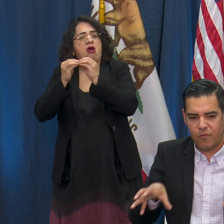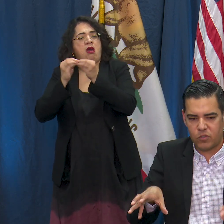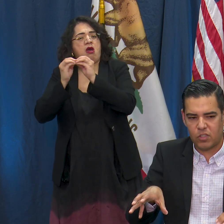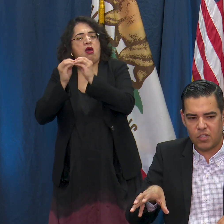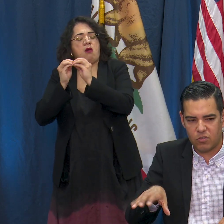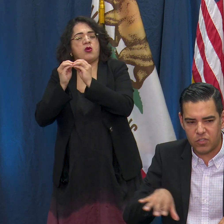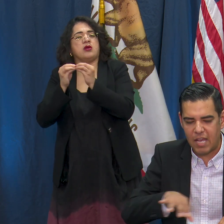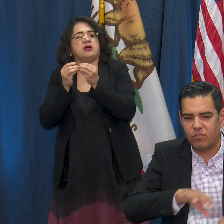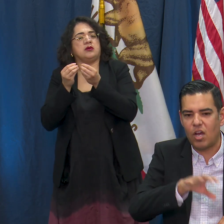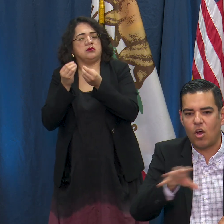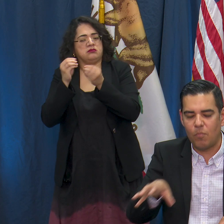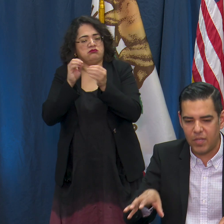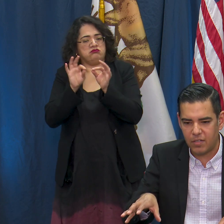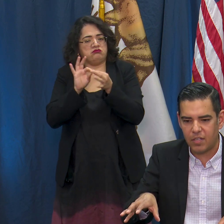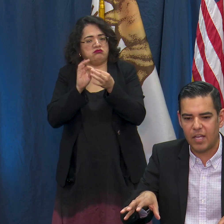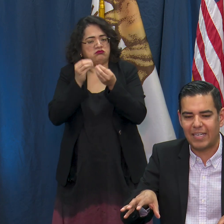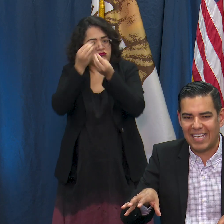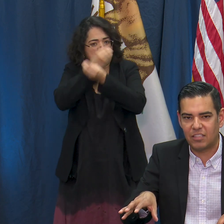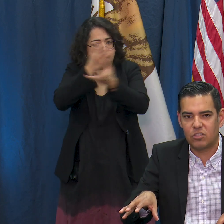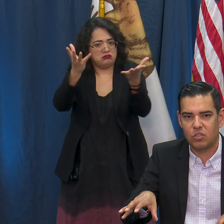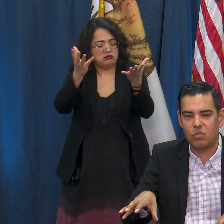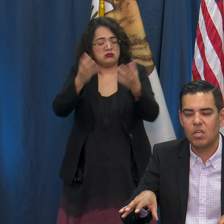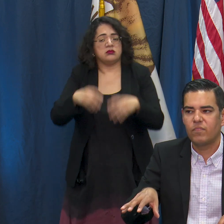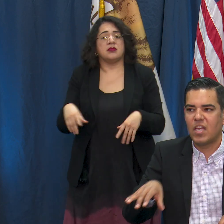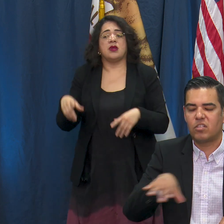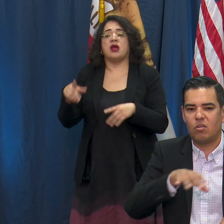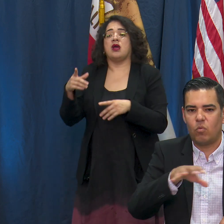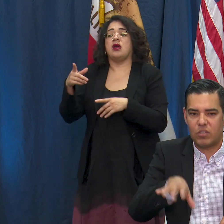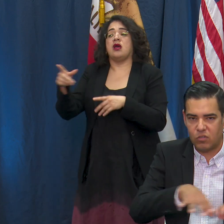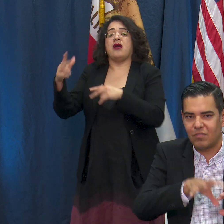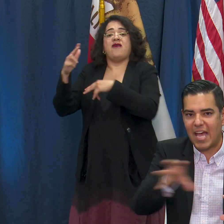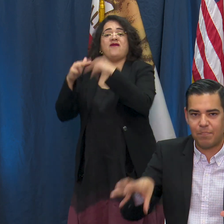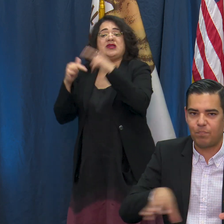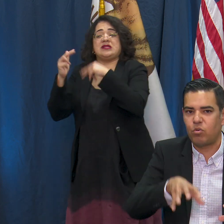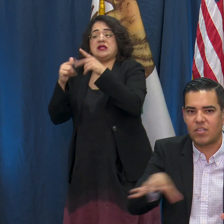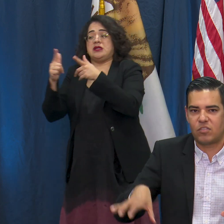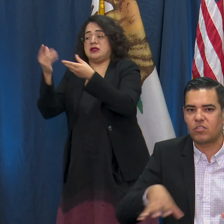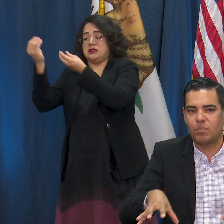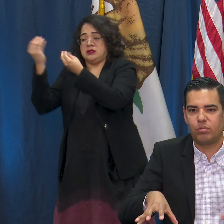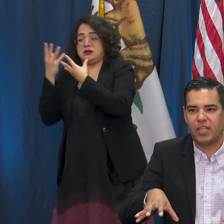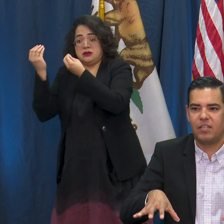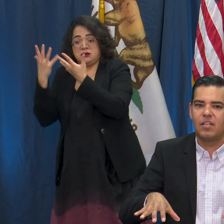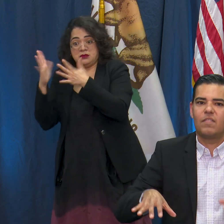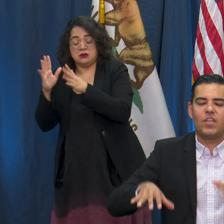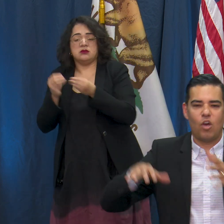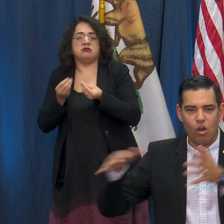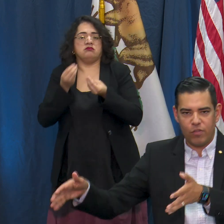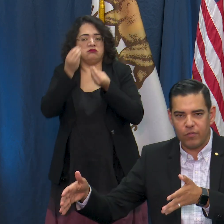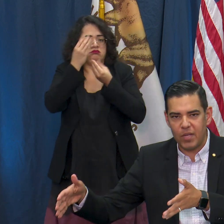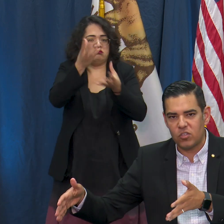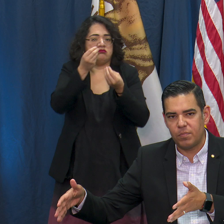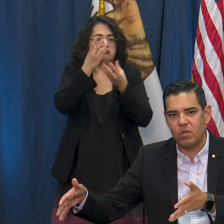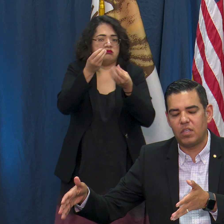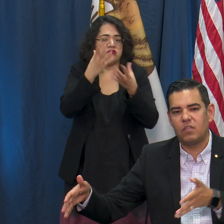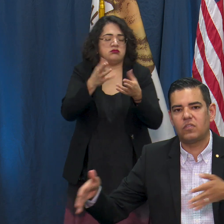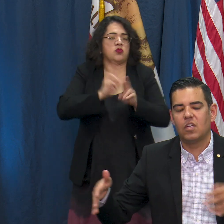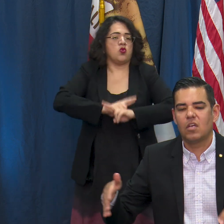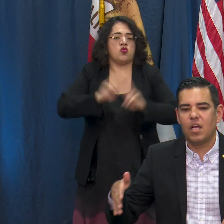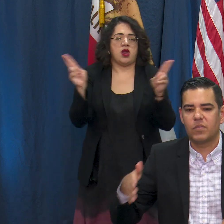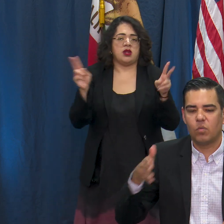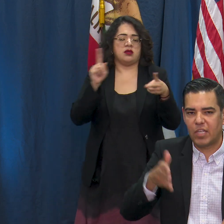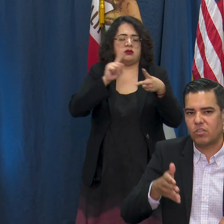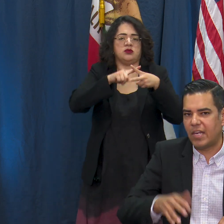of the care facilities have not all been connected to. And so as soon as that process is complete, then all the information will be